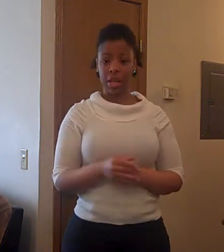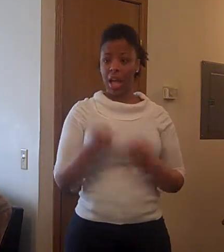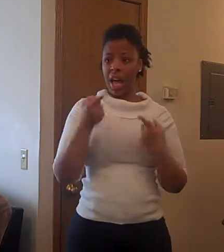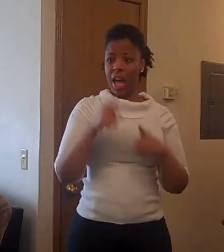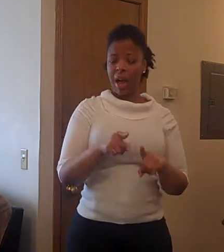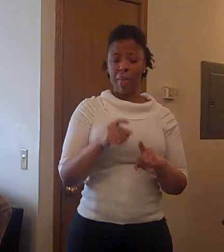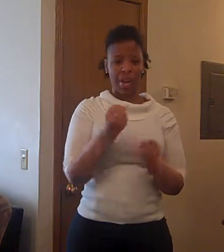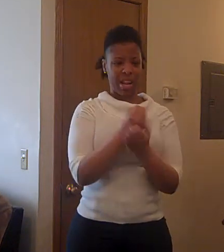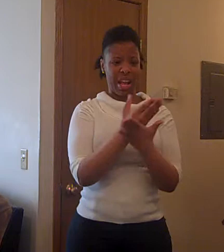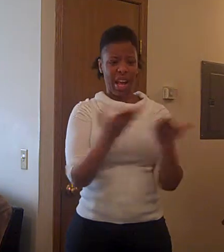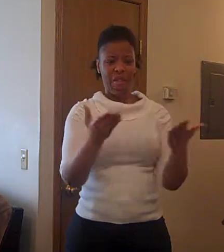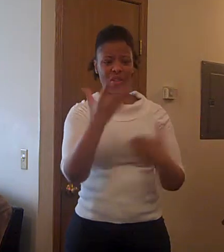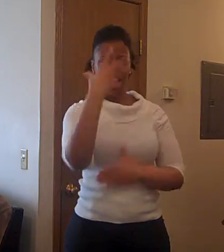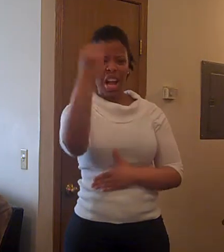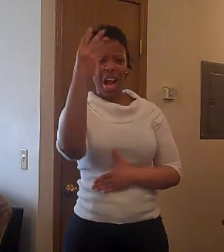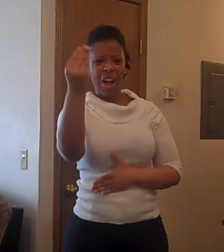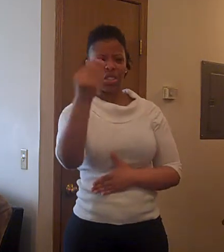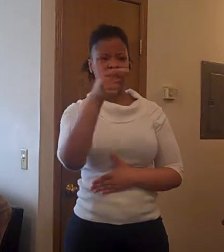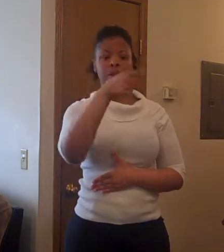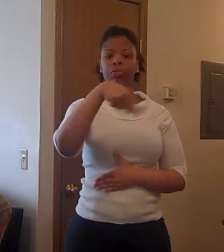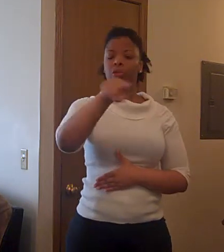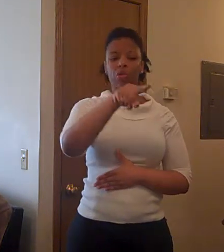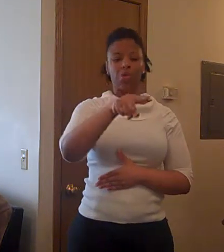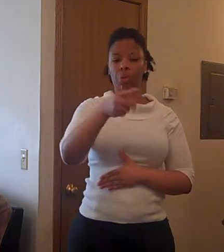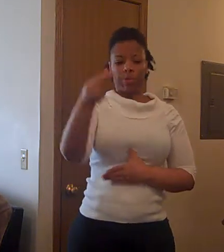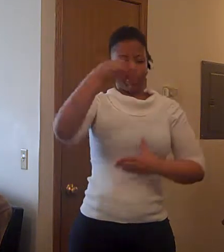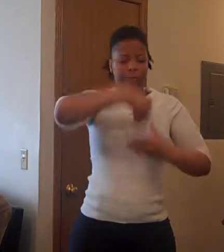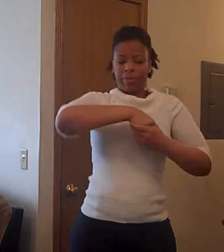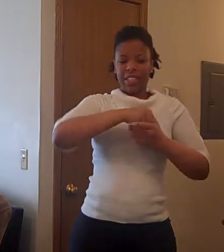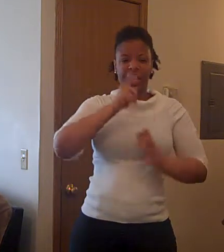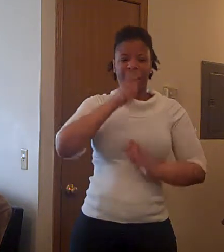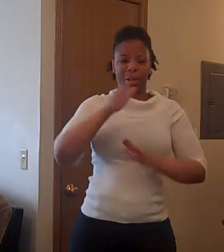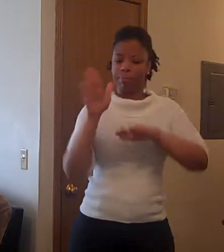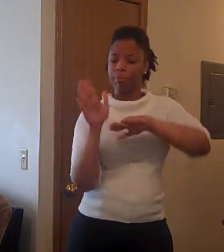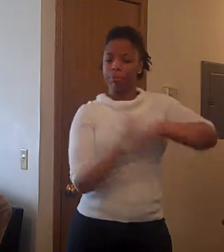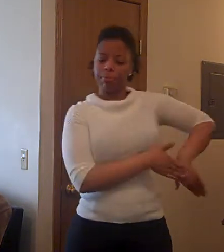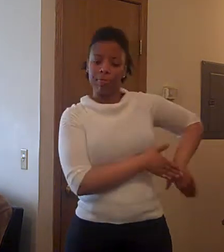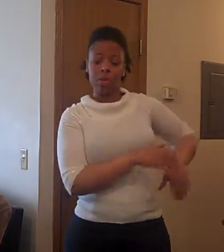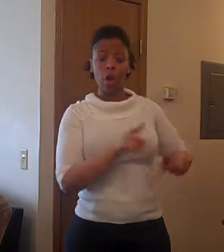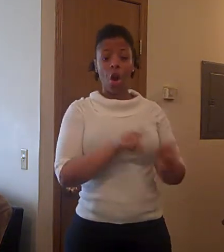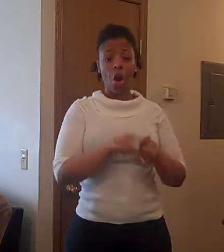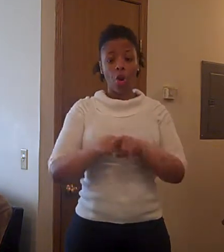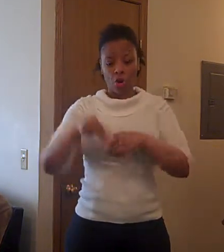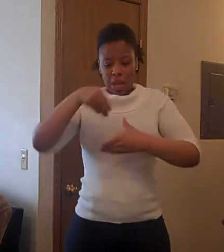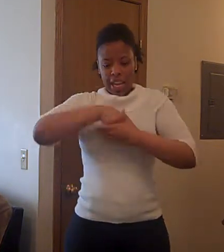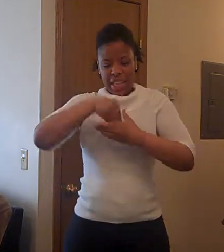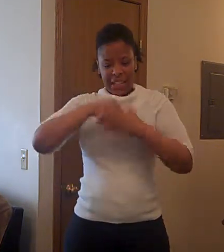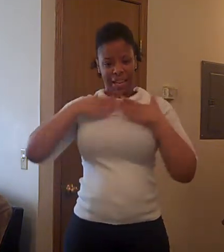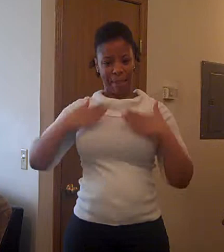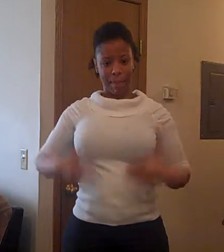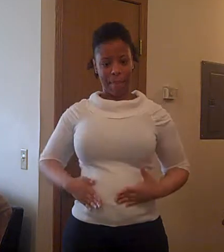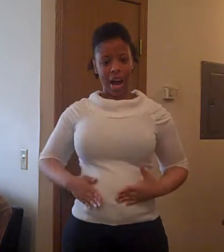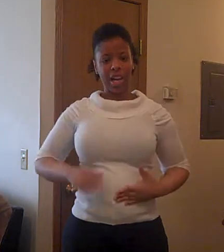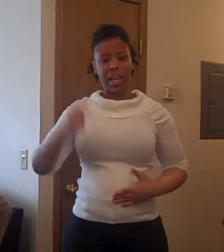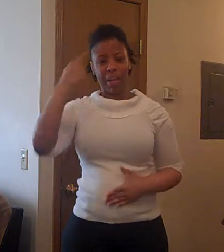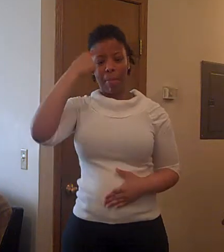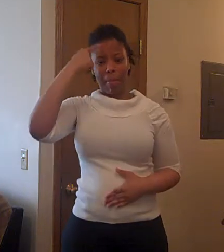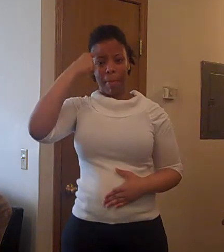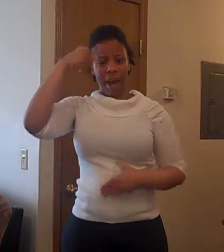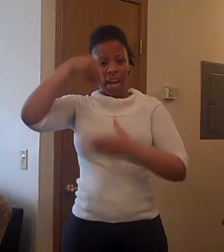outside world, from the media, from external, and also from your internal world. We've got a lot of existing toxic memories in our head. Everything from birth to death is stored in